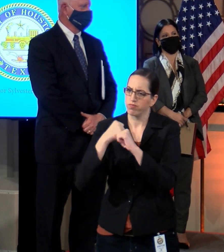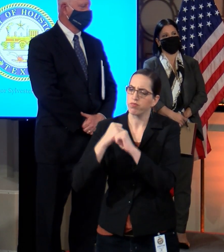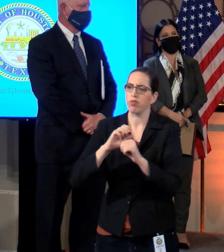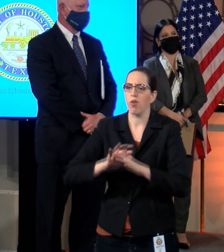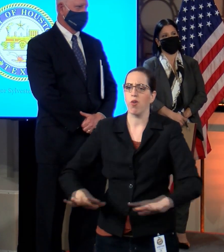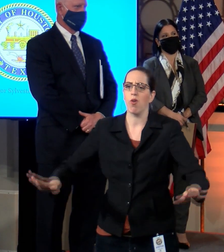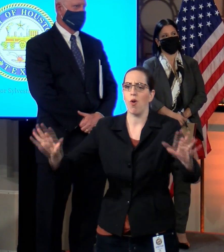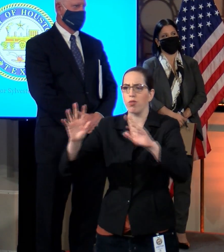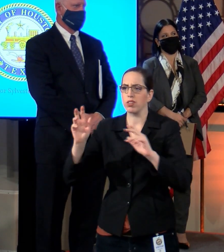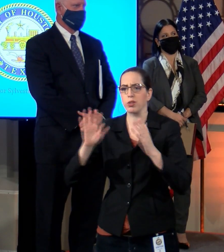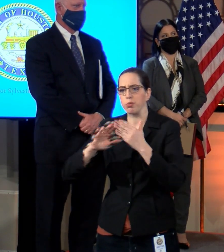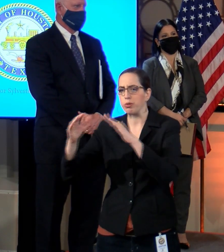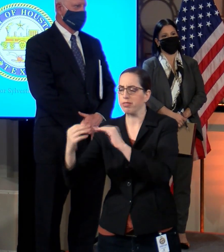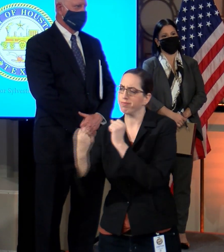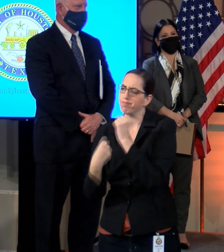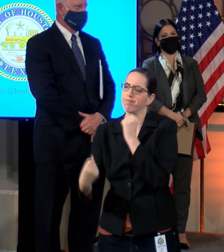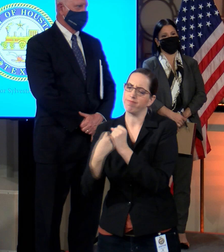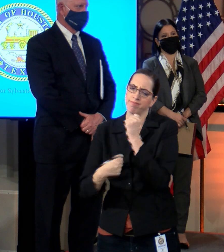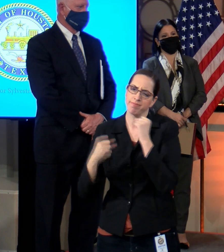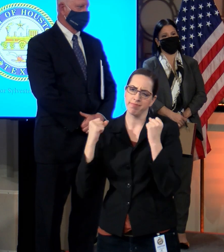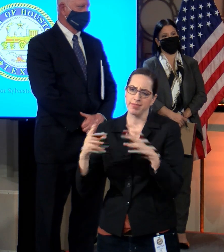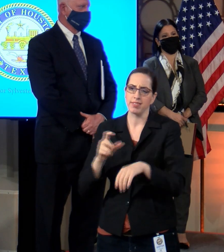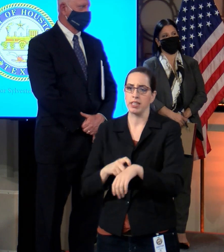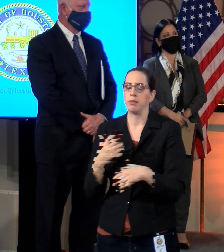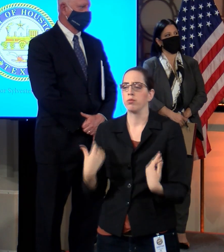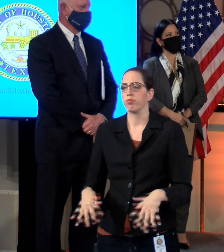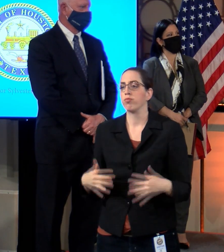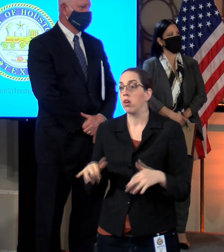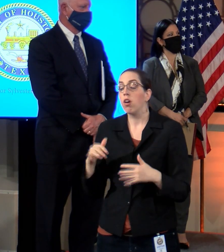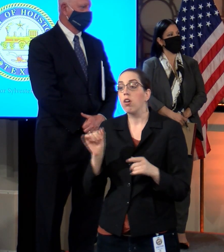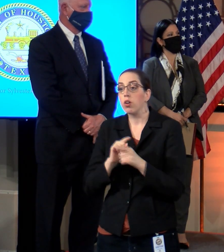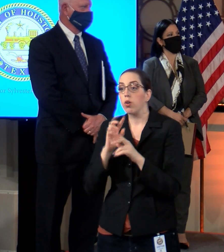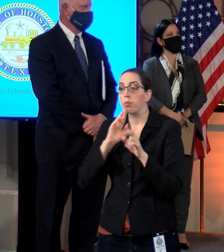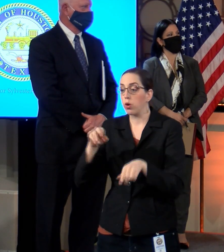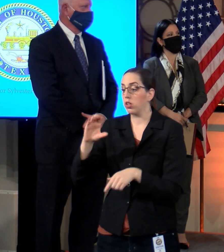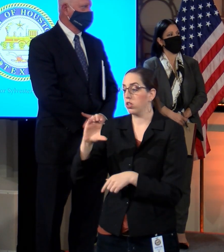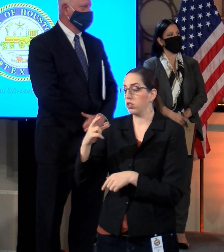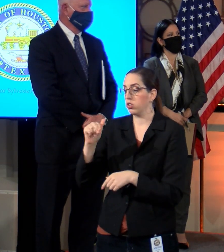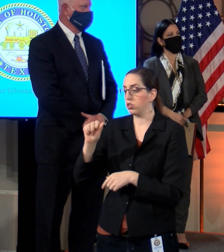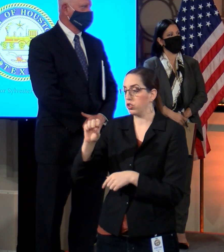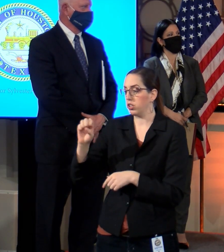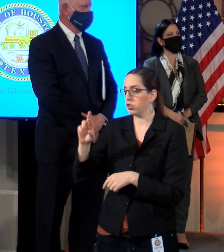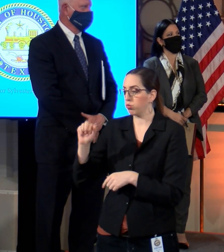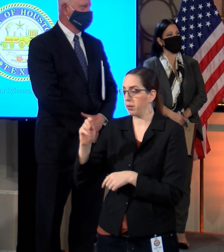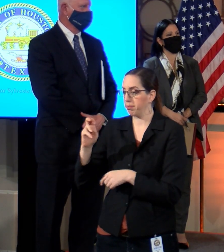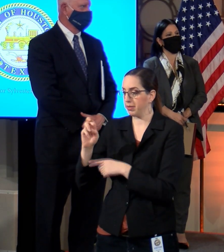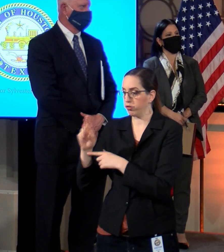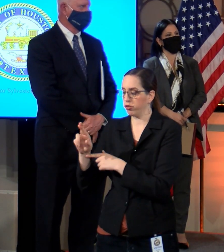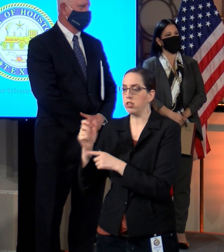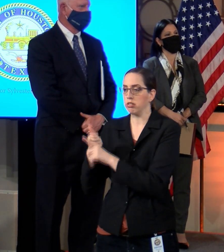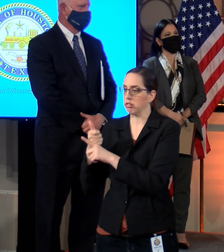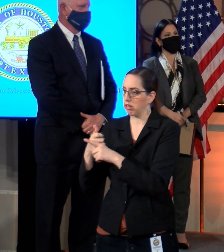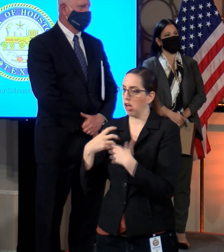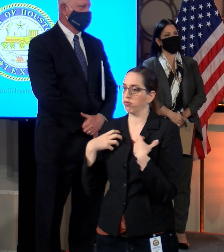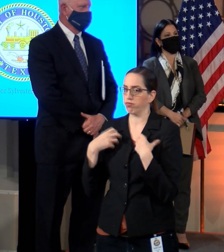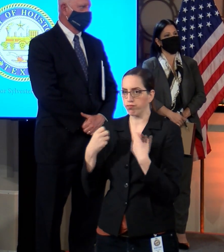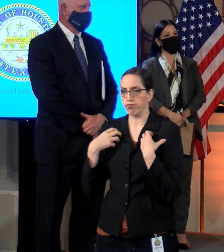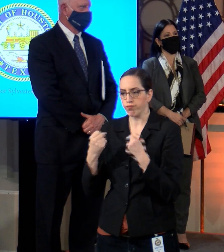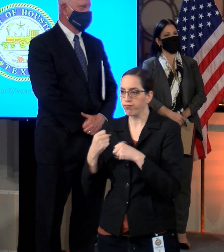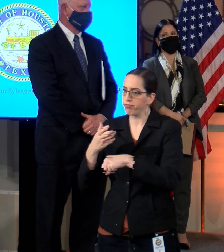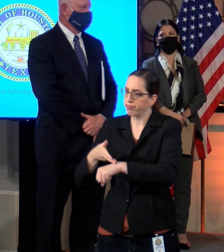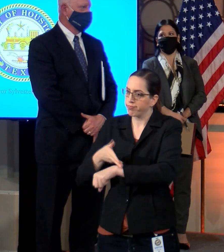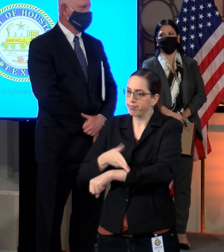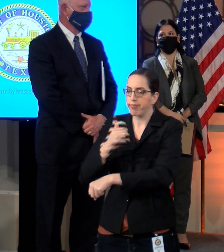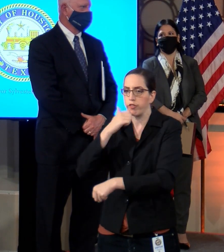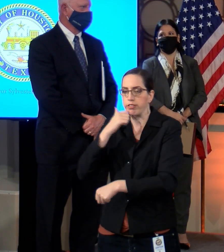that supports us all the time. Just want to report that Officer Chase Cormier is getting stronger every day, and his family is asking for